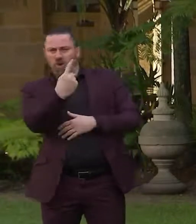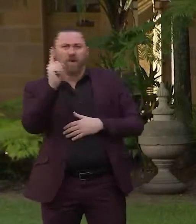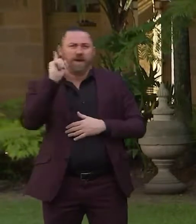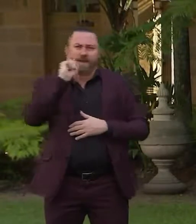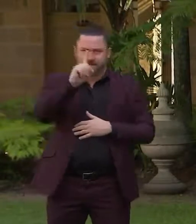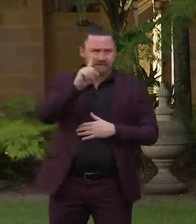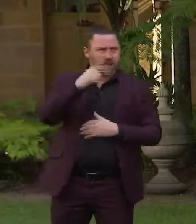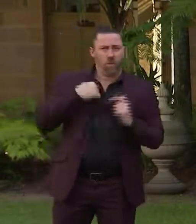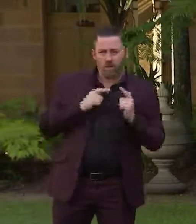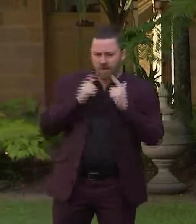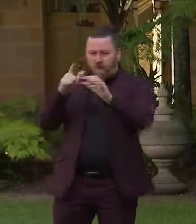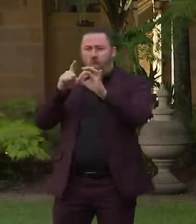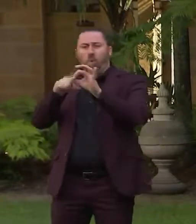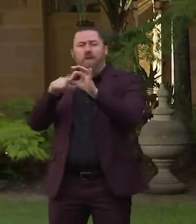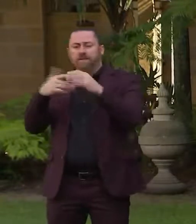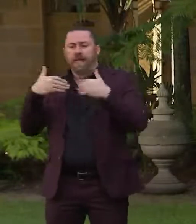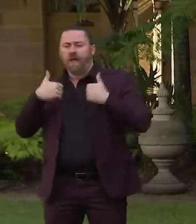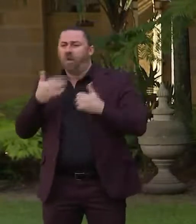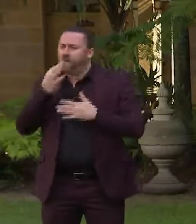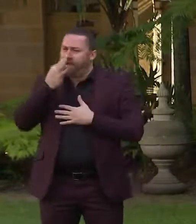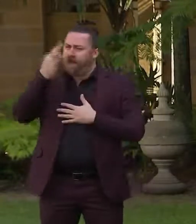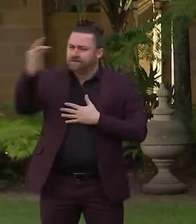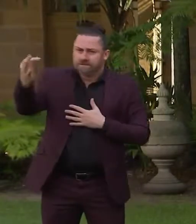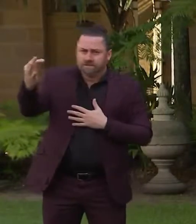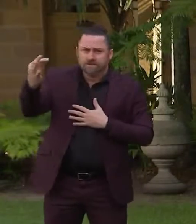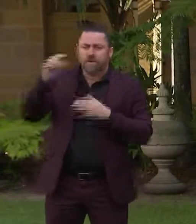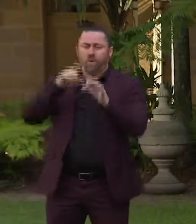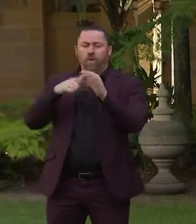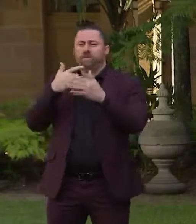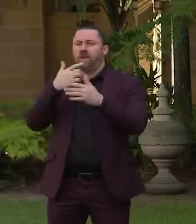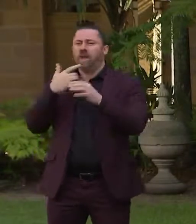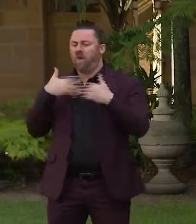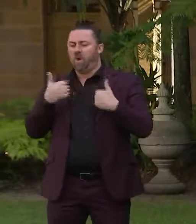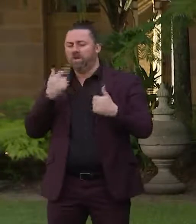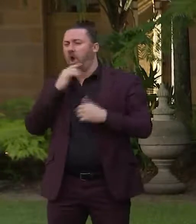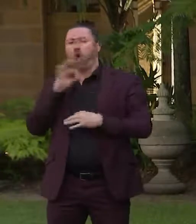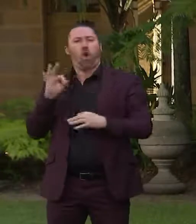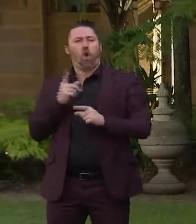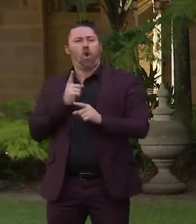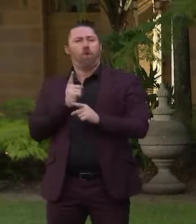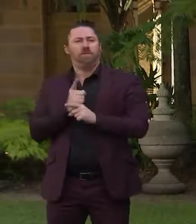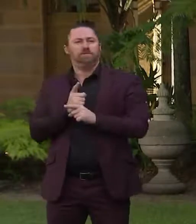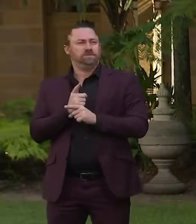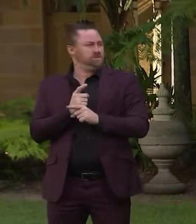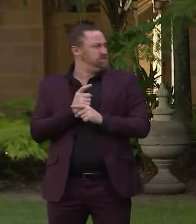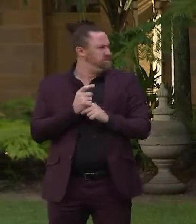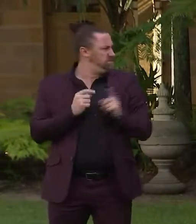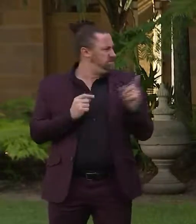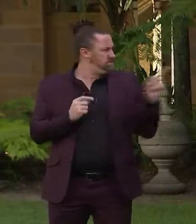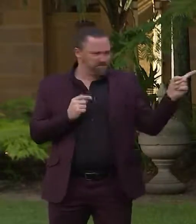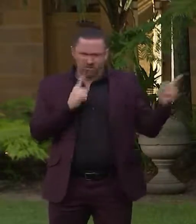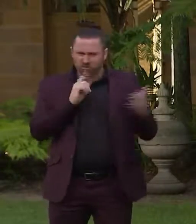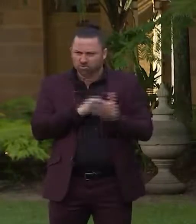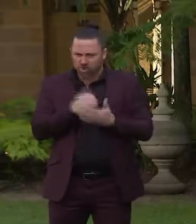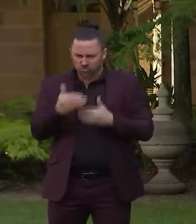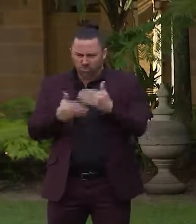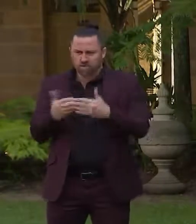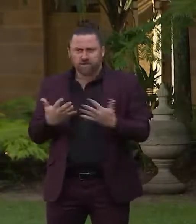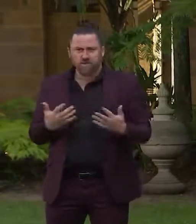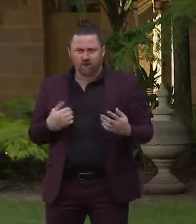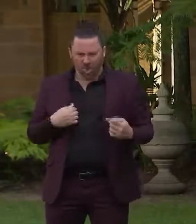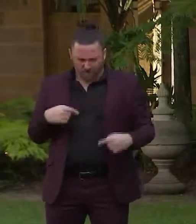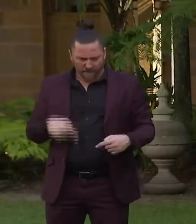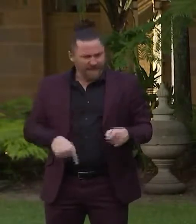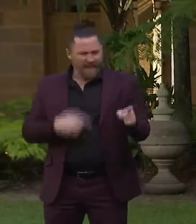yesterday. Yep. We went to Queensland Health and asked them. Yep. And they said they wouldn't comment. I mean, is that good enough transparency? Well, I've been out here